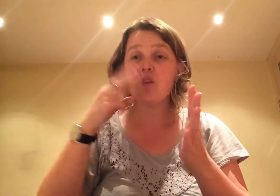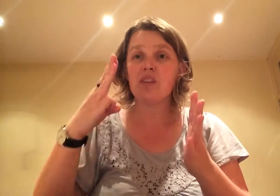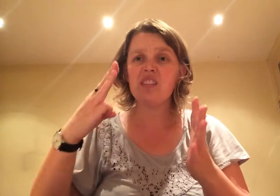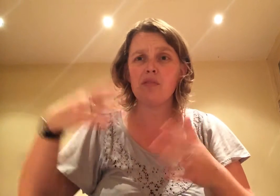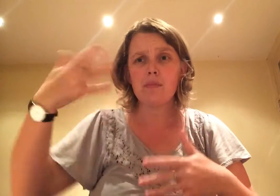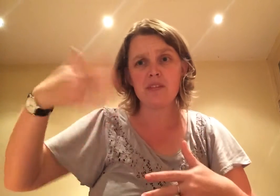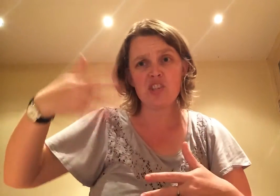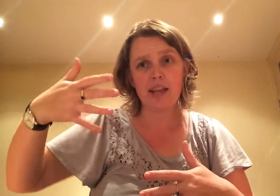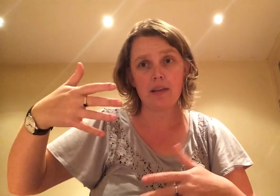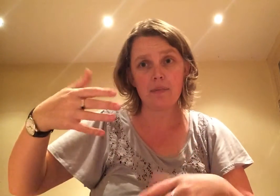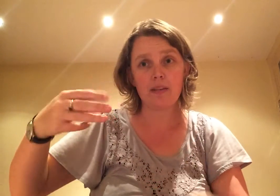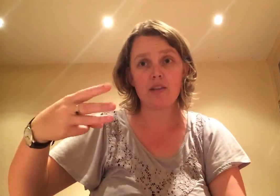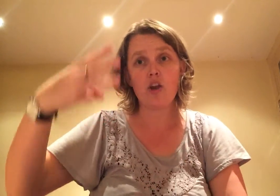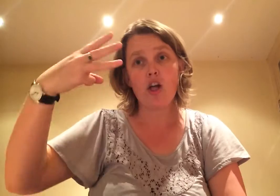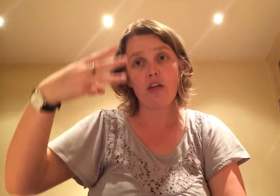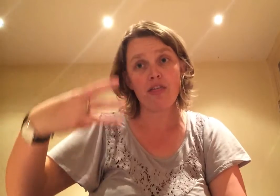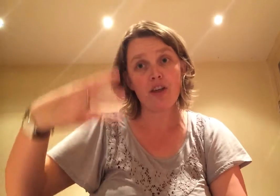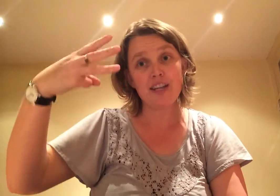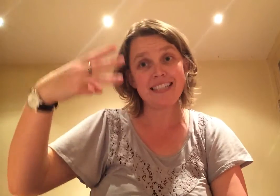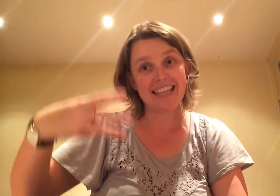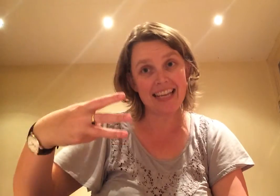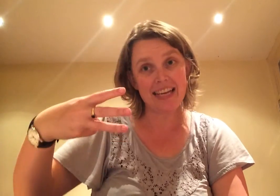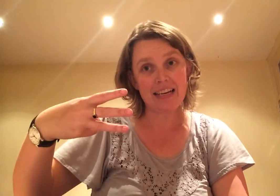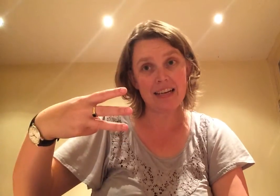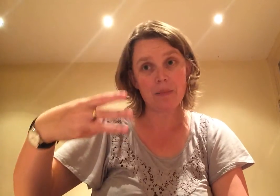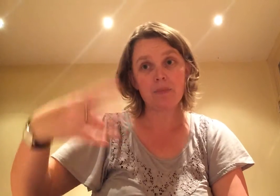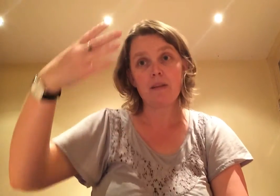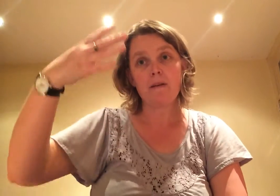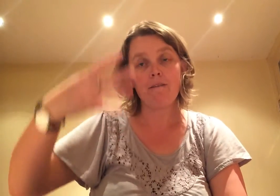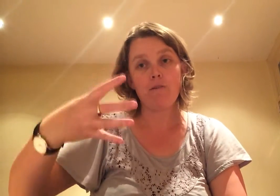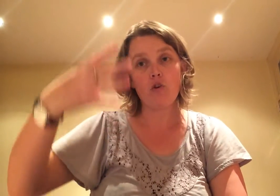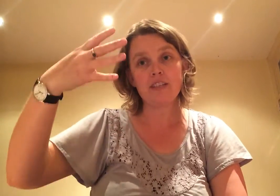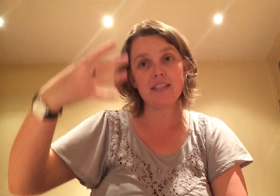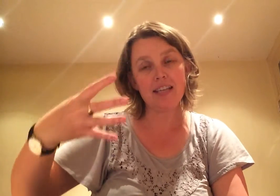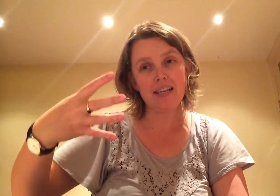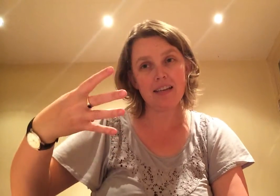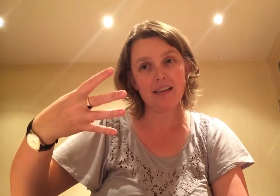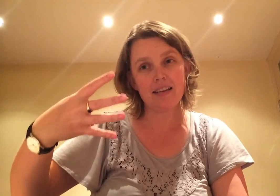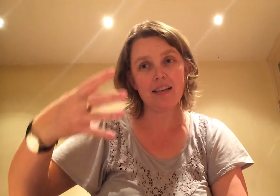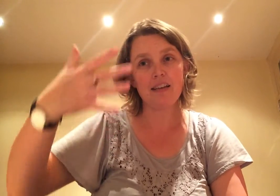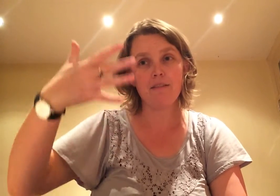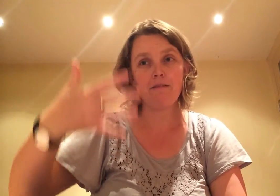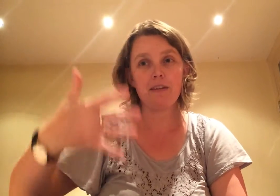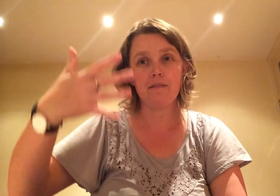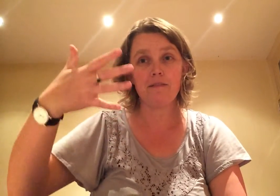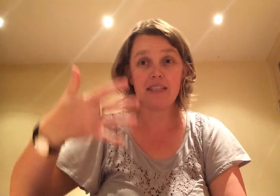just give them a bit of a shake. So 13, 14,